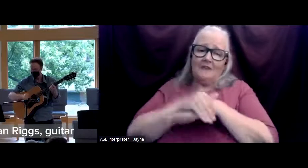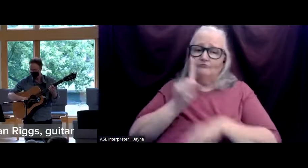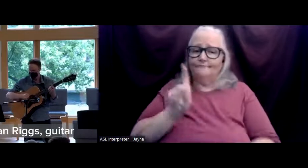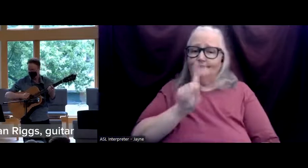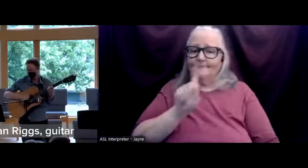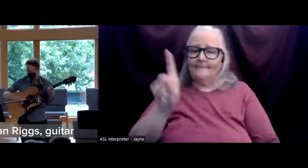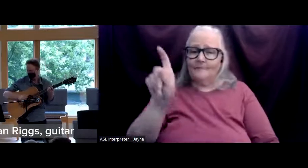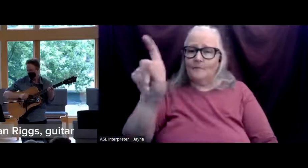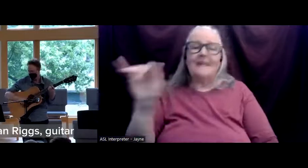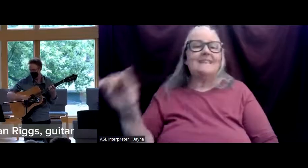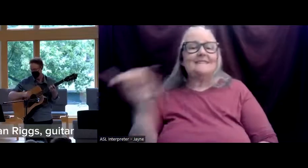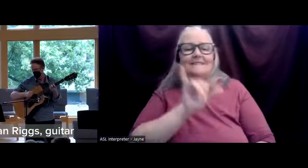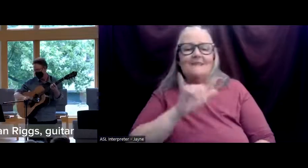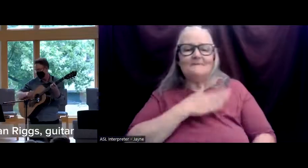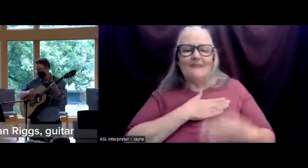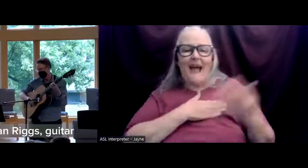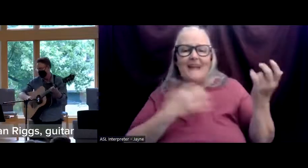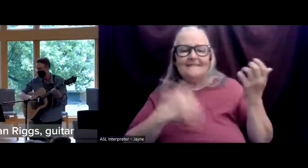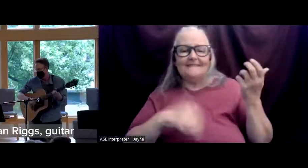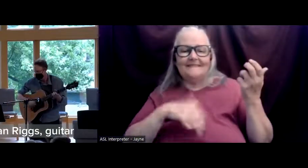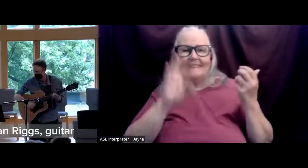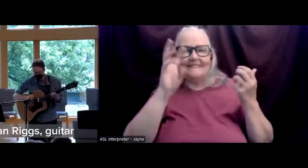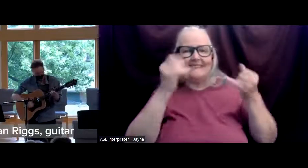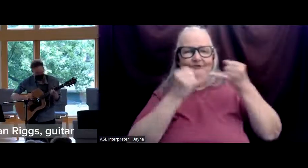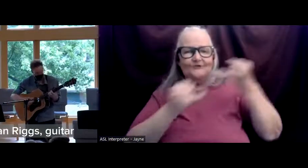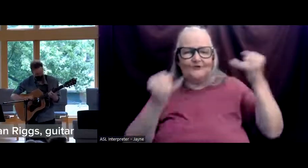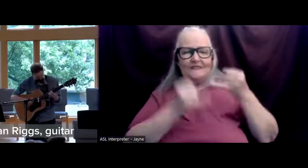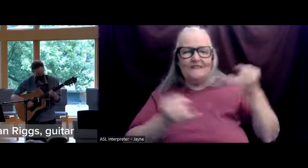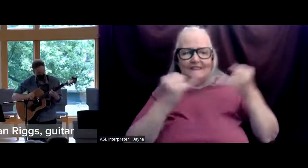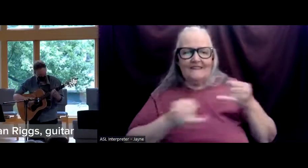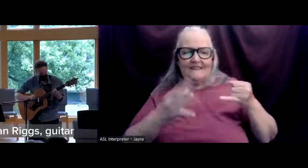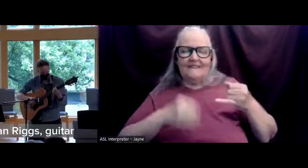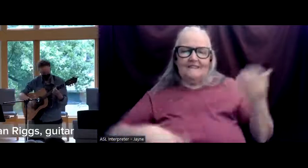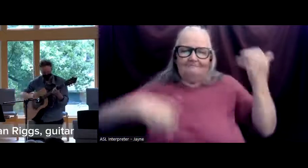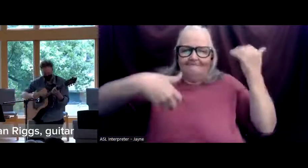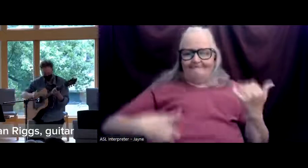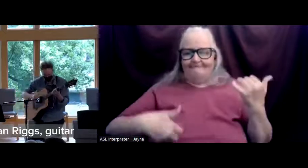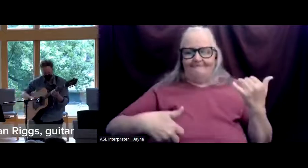six strings that sing in wood that hums against my headphone.